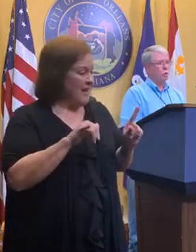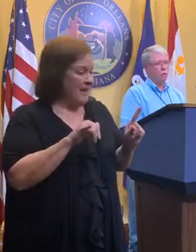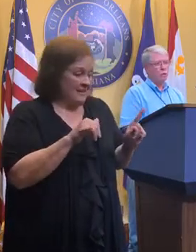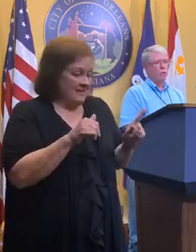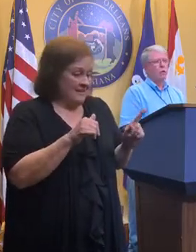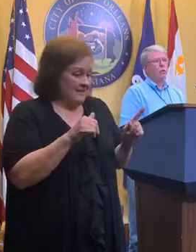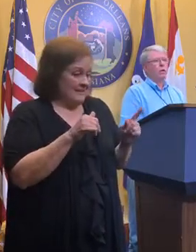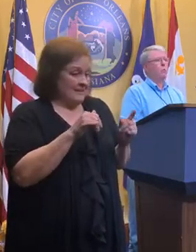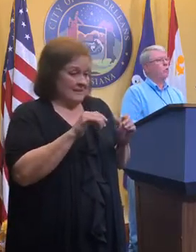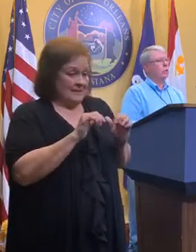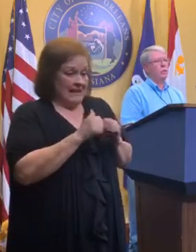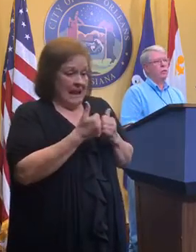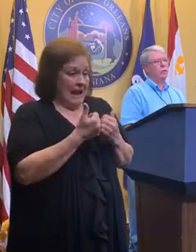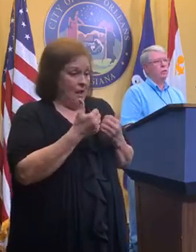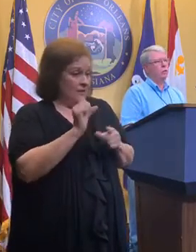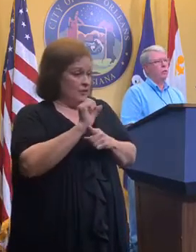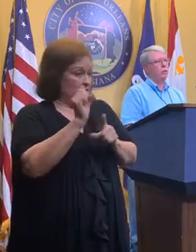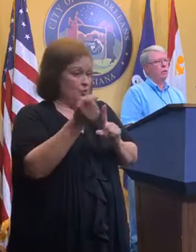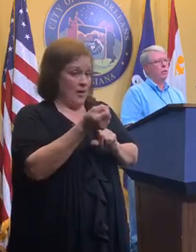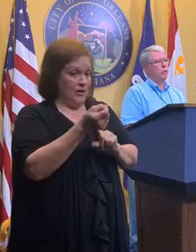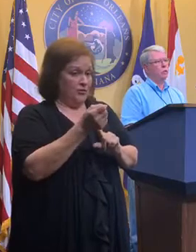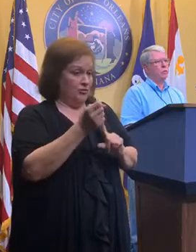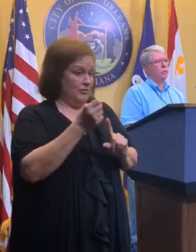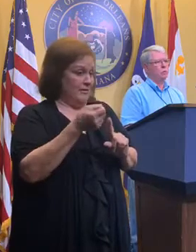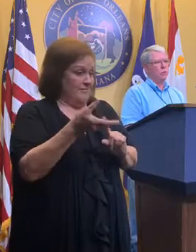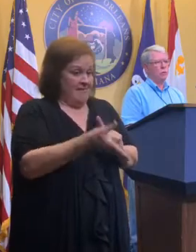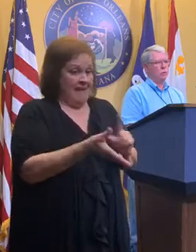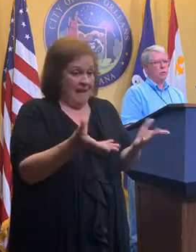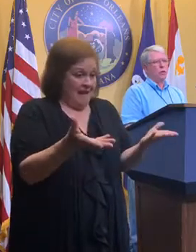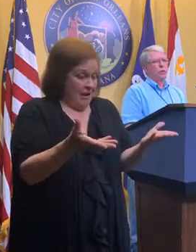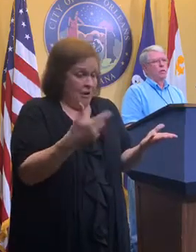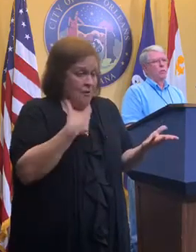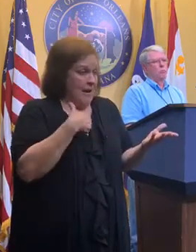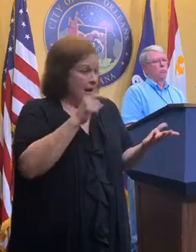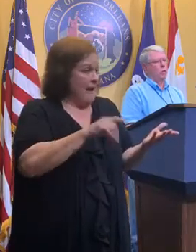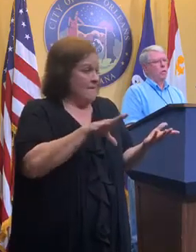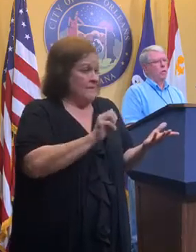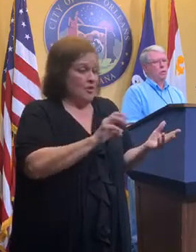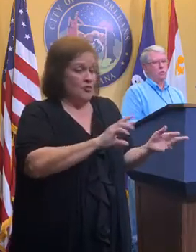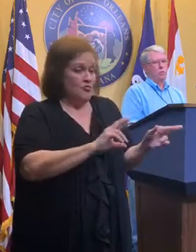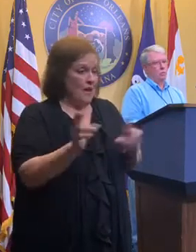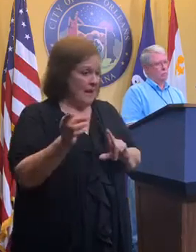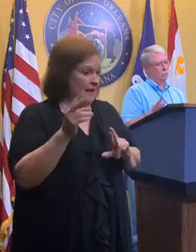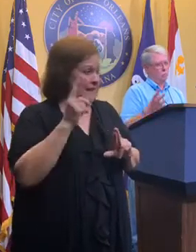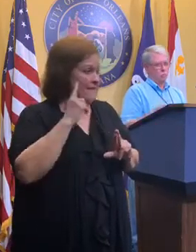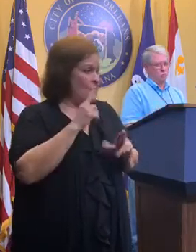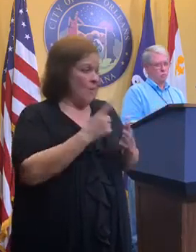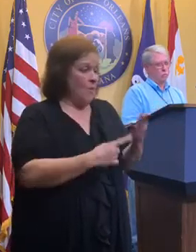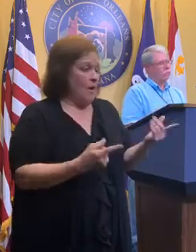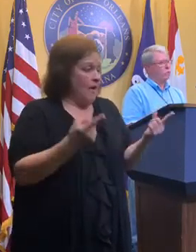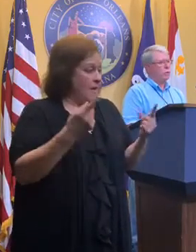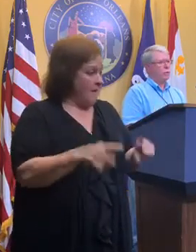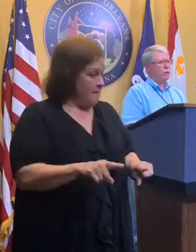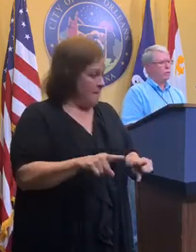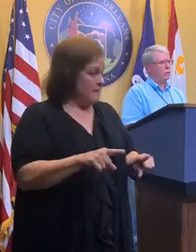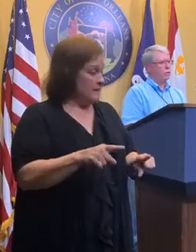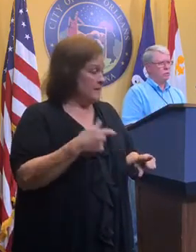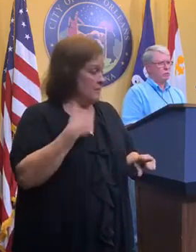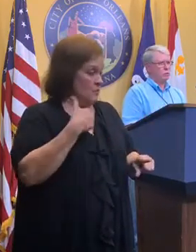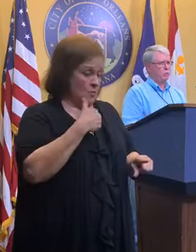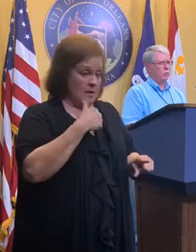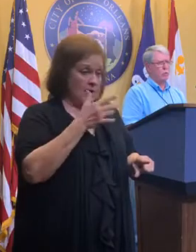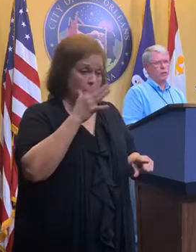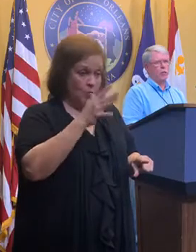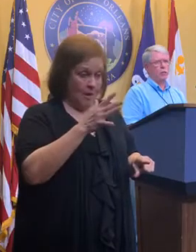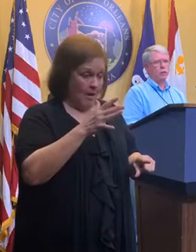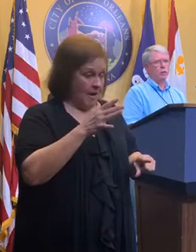done that well. And we're going to continue to do that throughout this event. And you know, we'll be transparent on